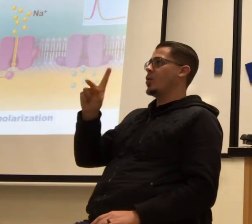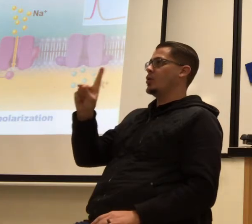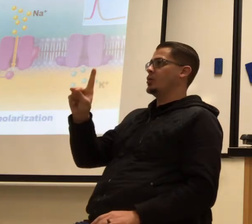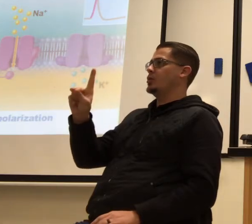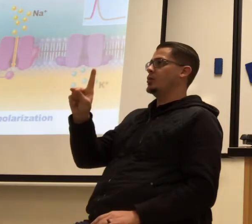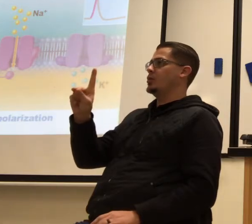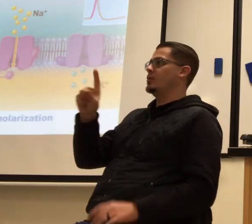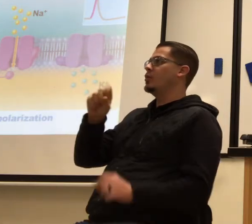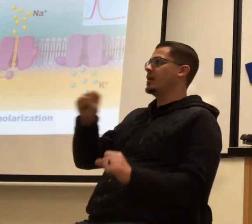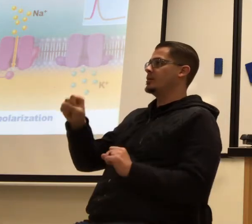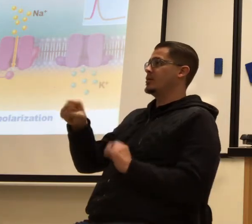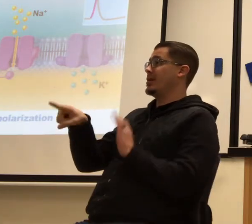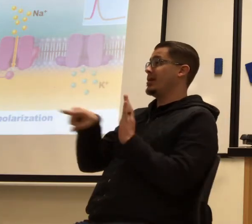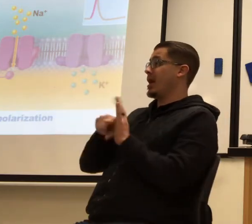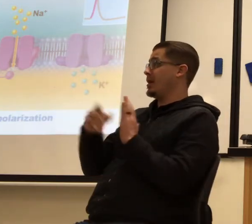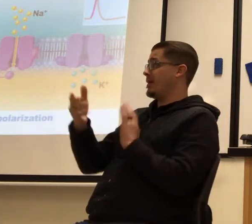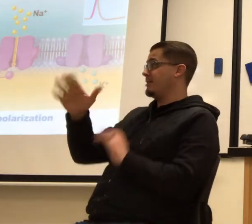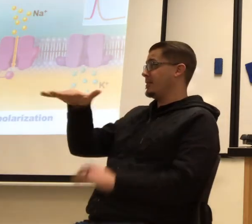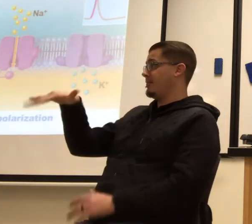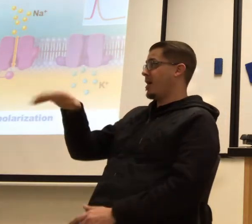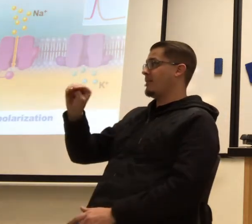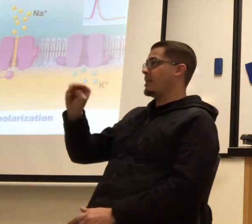threshold potential negative 55 millivolts.